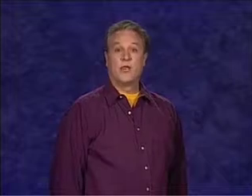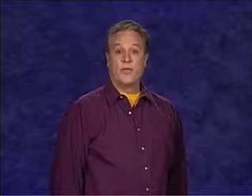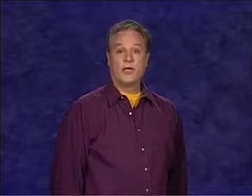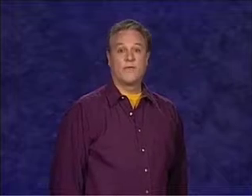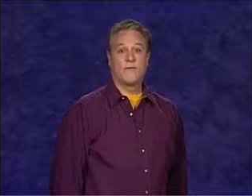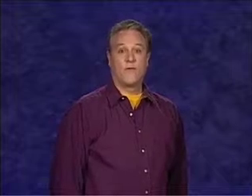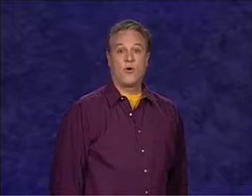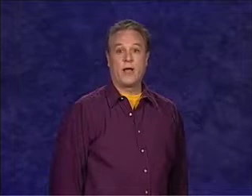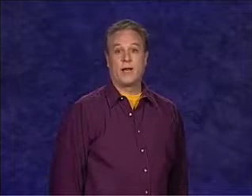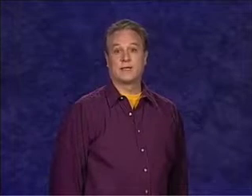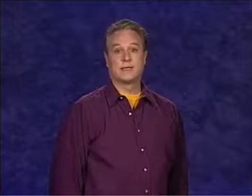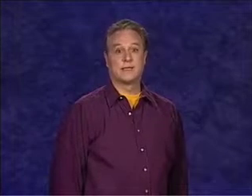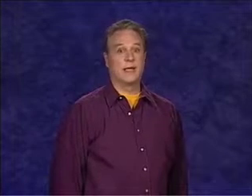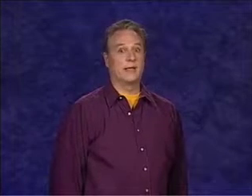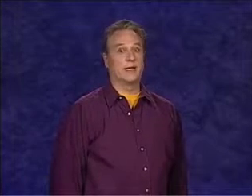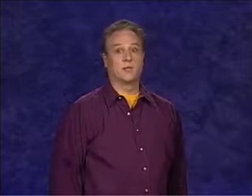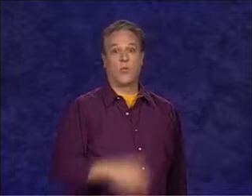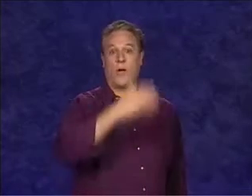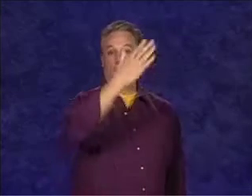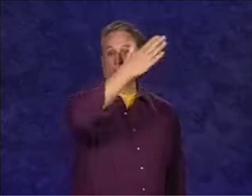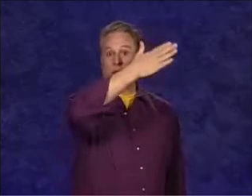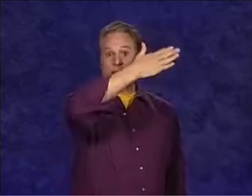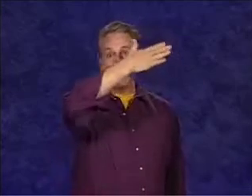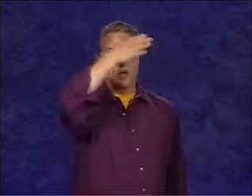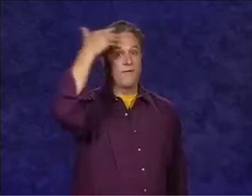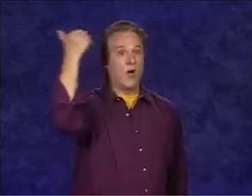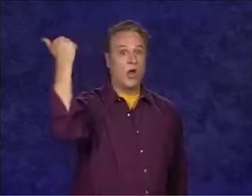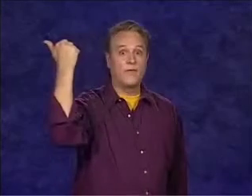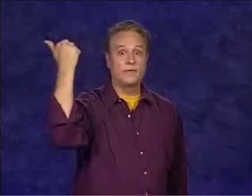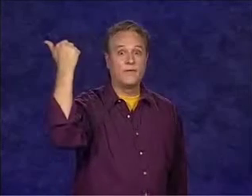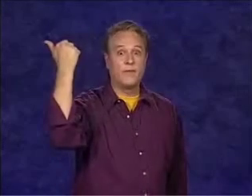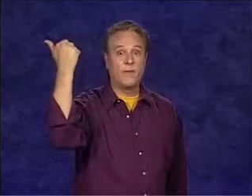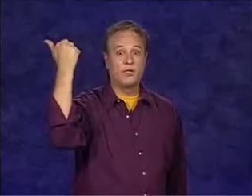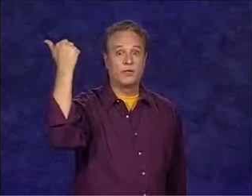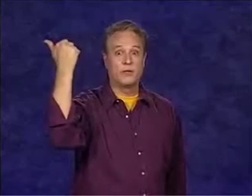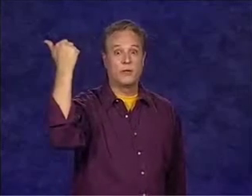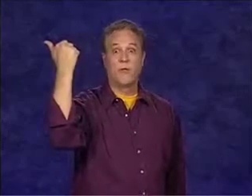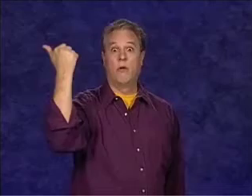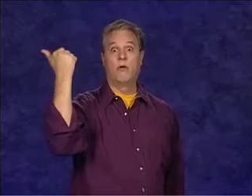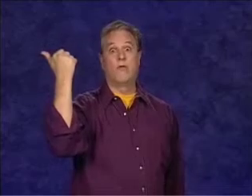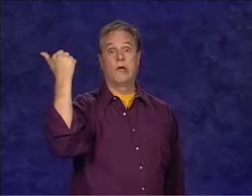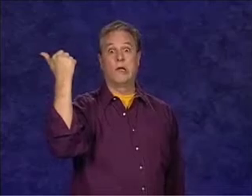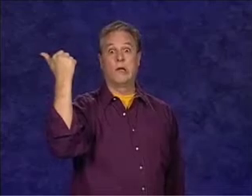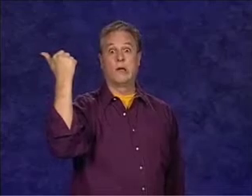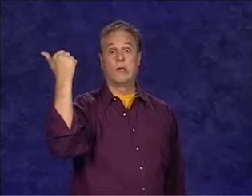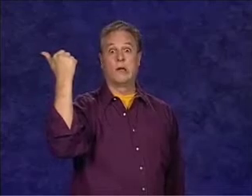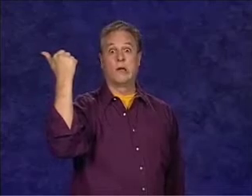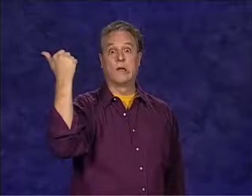Think of your forehead as a slate that's wiped clean of all of its information when you forget.